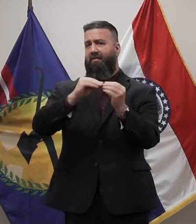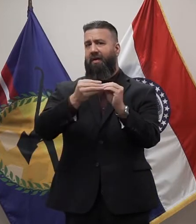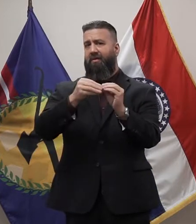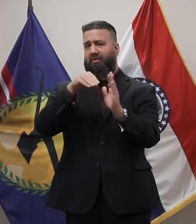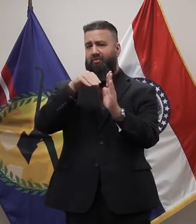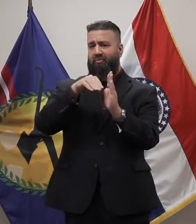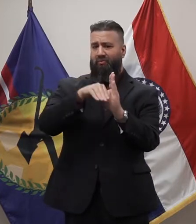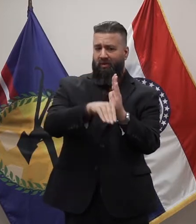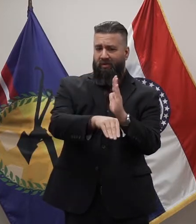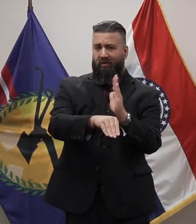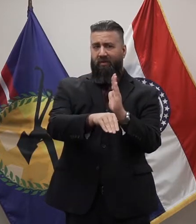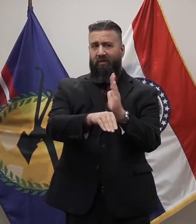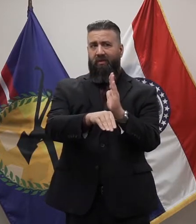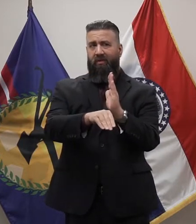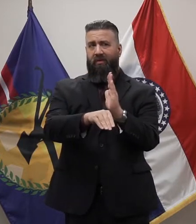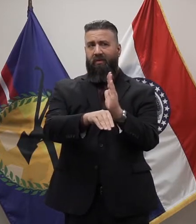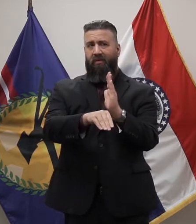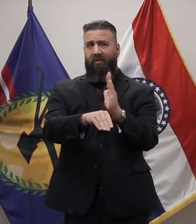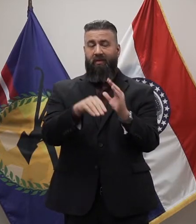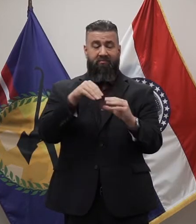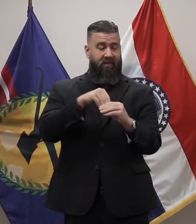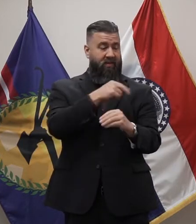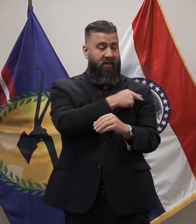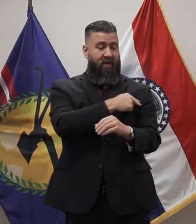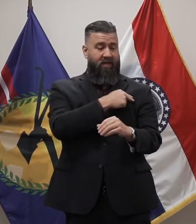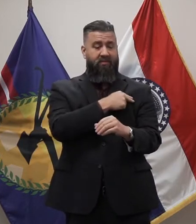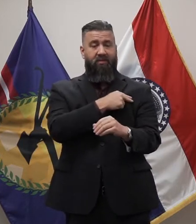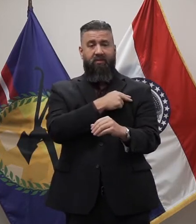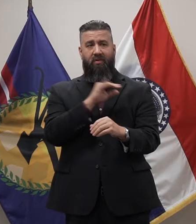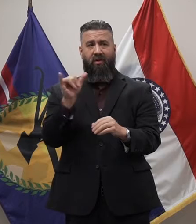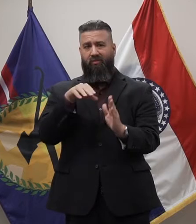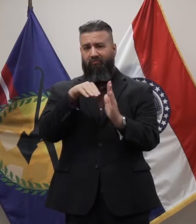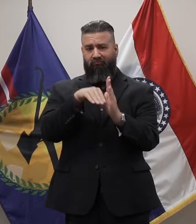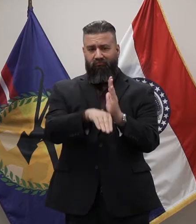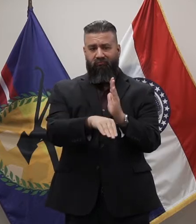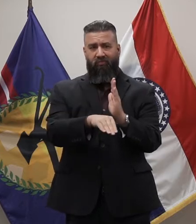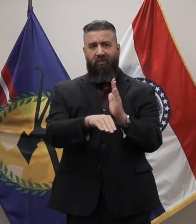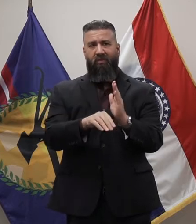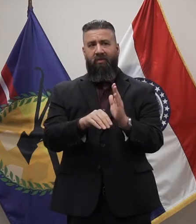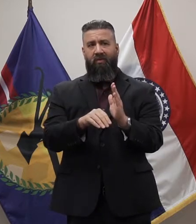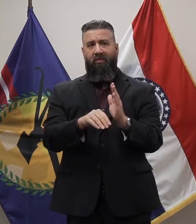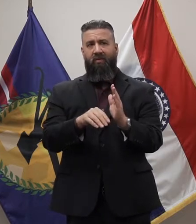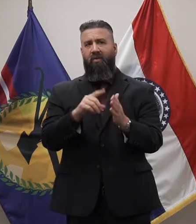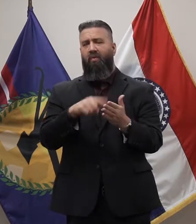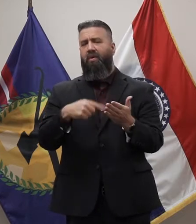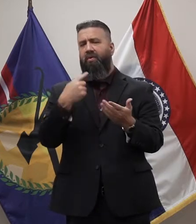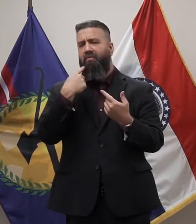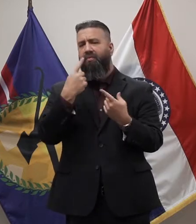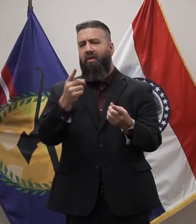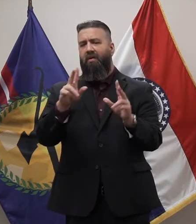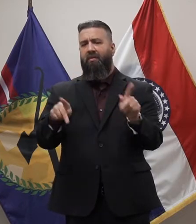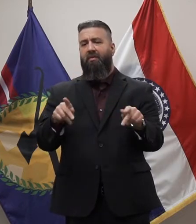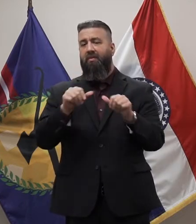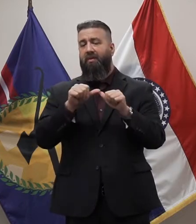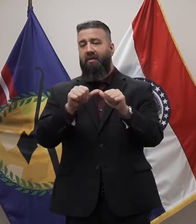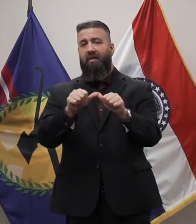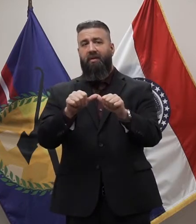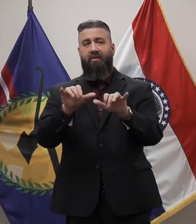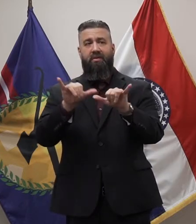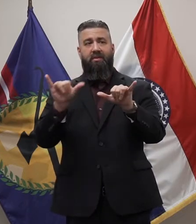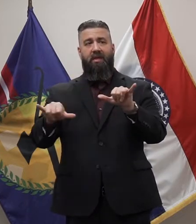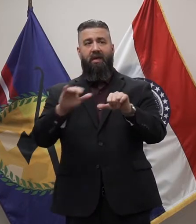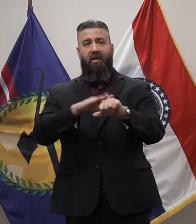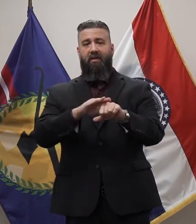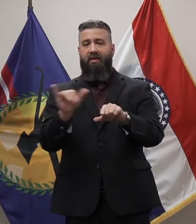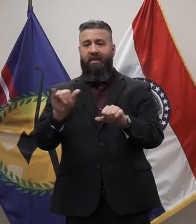cases, not only in the hospitalizations, joining that number as well, what would you say to residents just to continue staying on the same